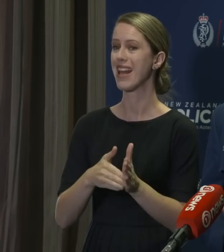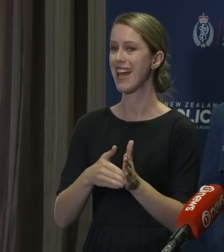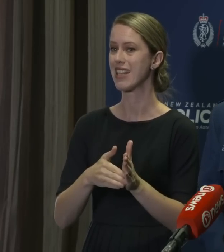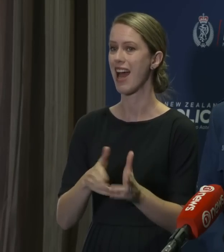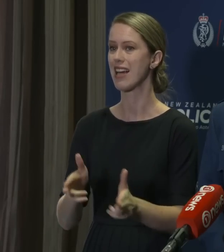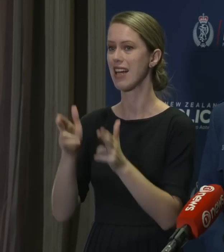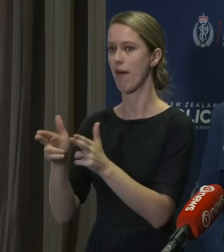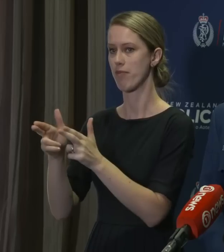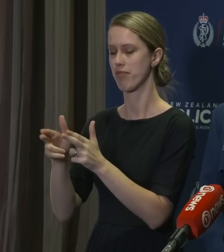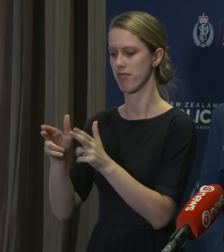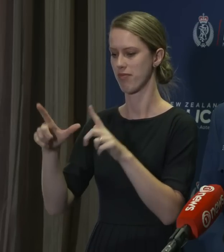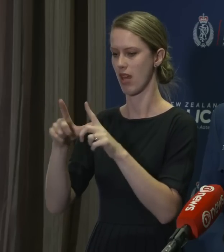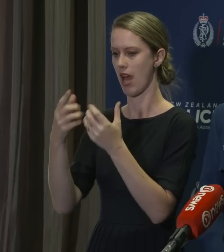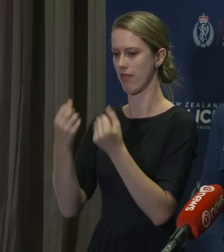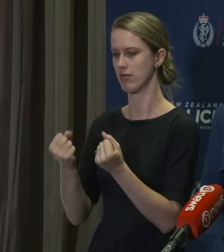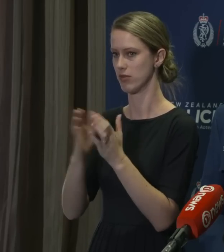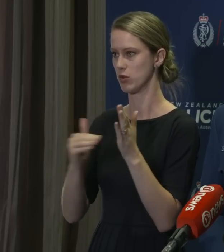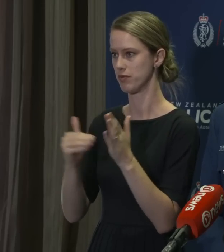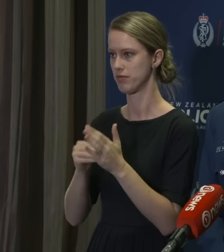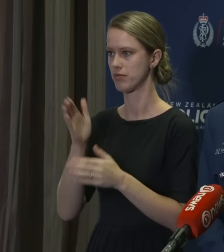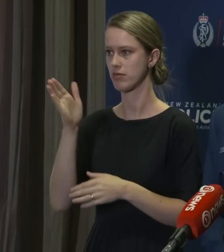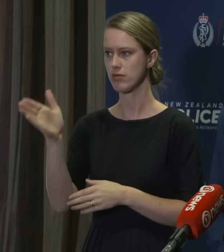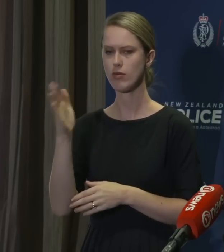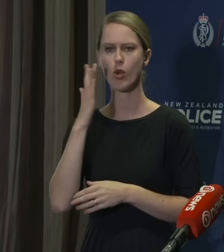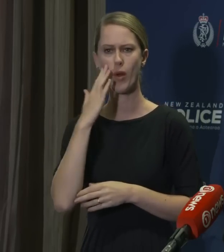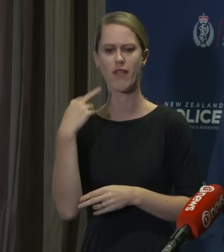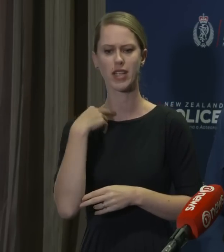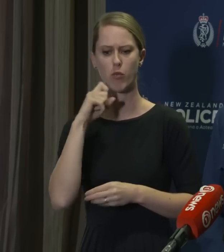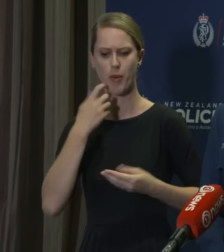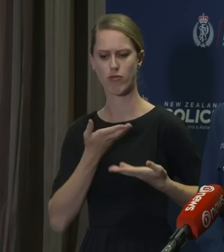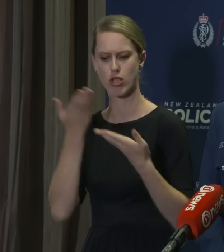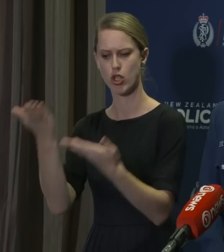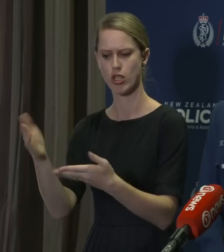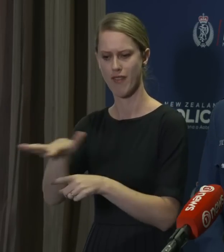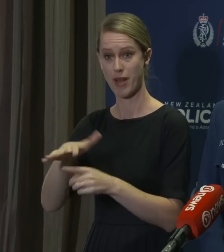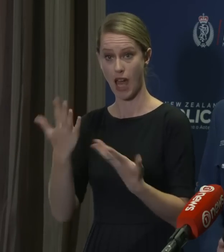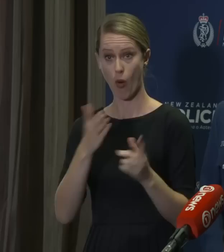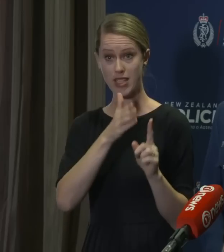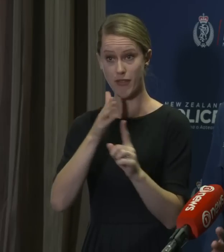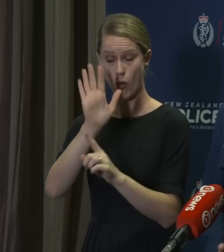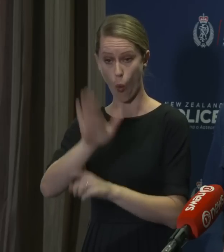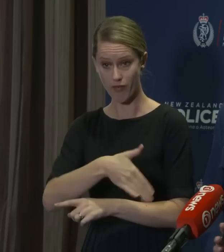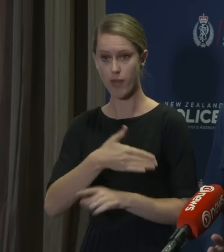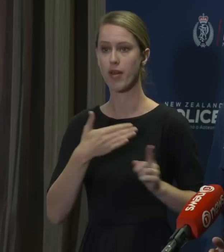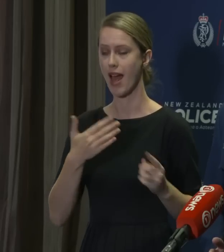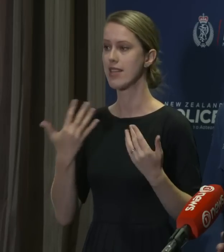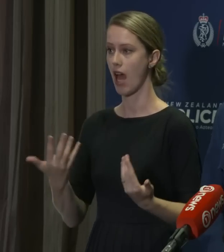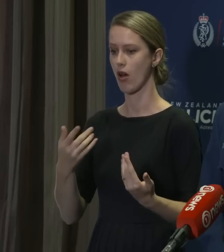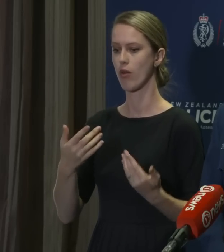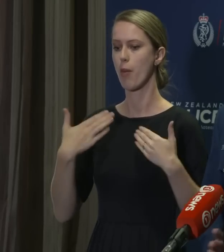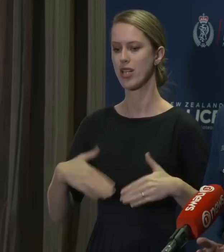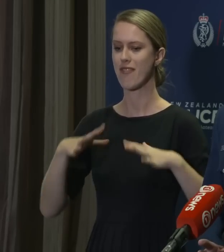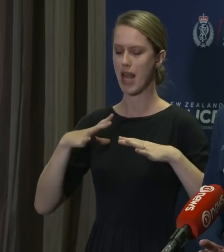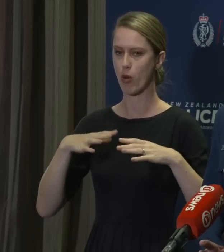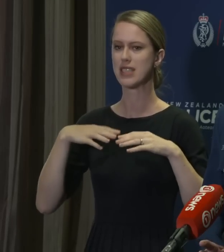New Zealand. Thank you. When will the victims be returned to their families now they've all been... So they are now available. So